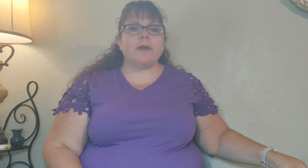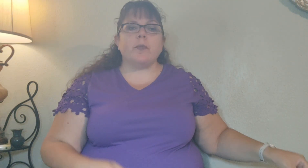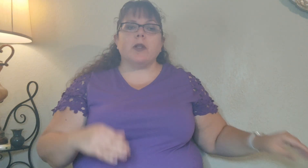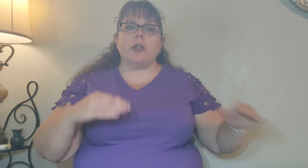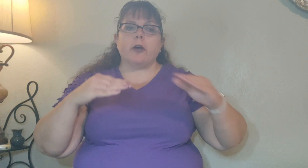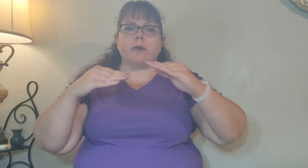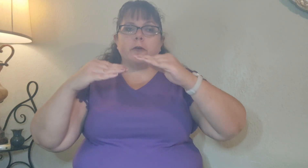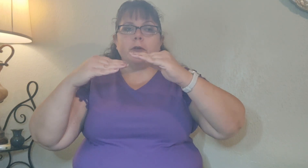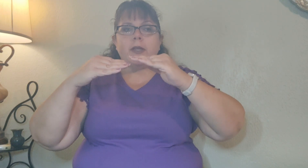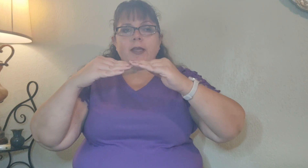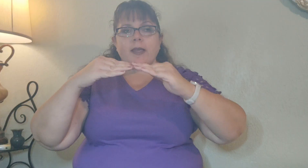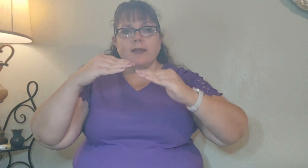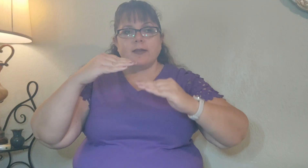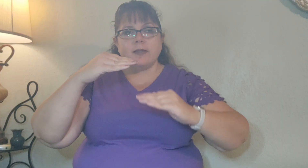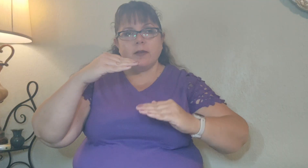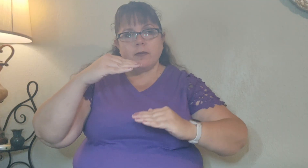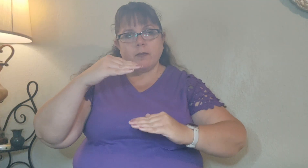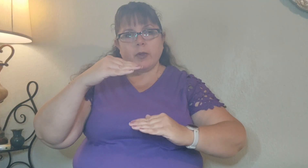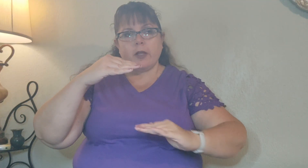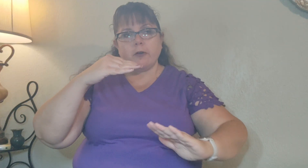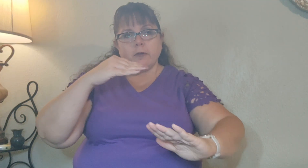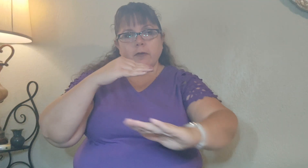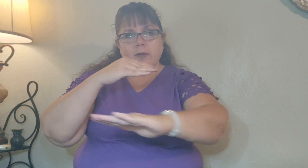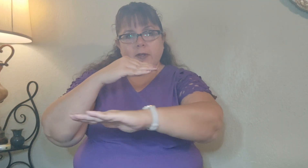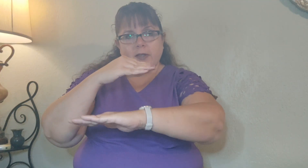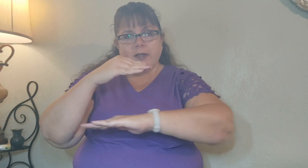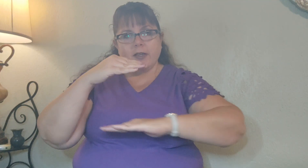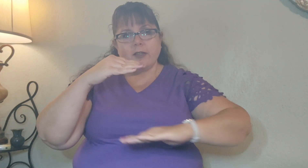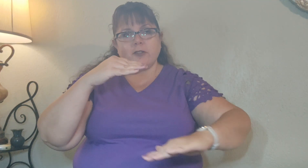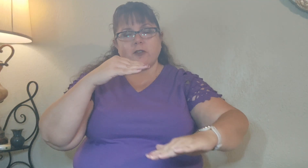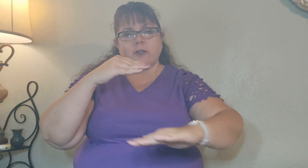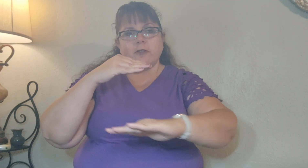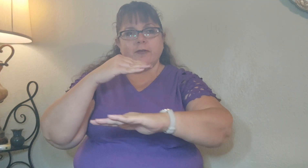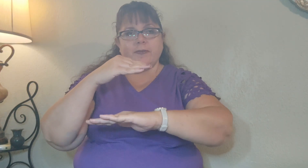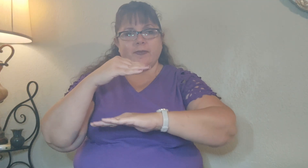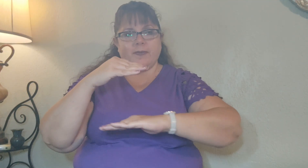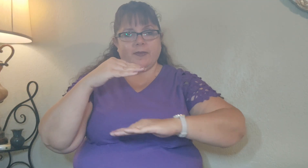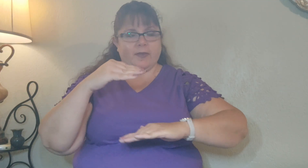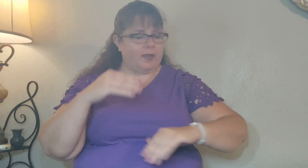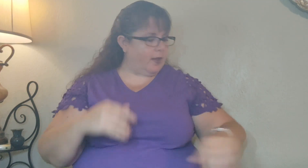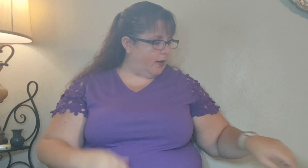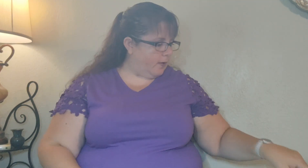Then below is below in a circle.